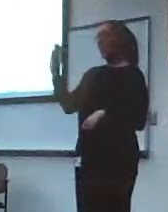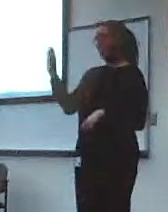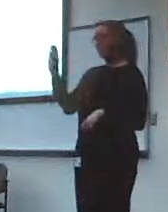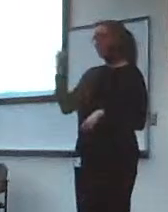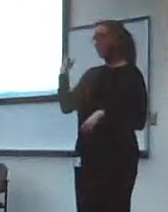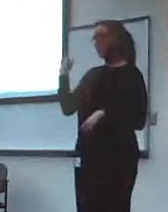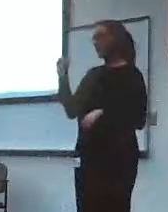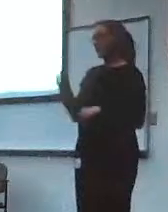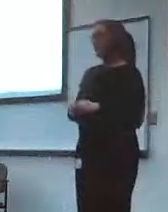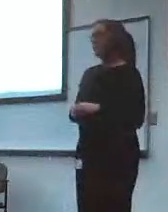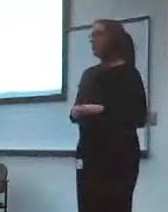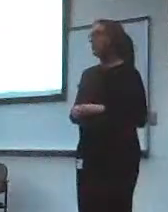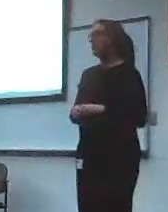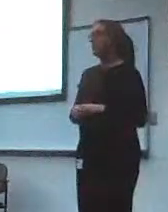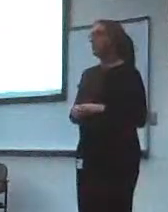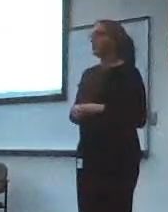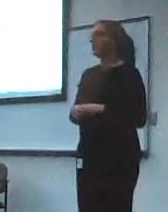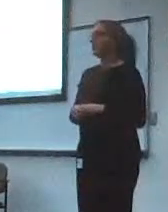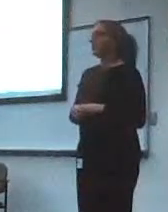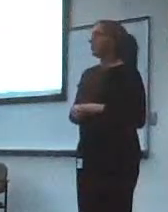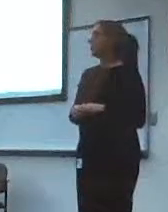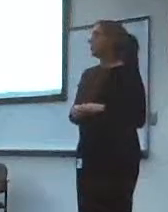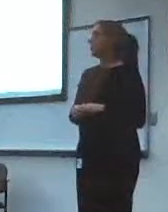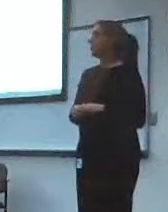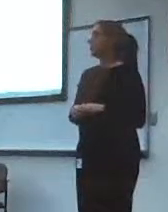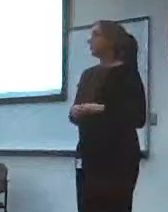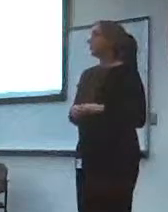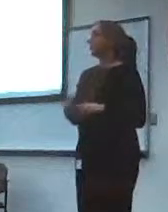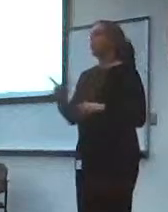slides here about jail, you can find on your Canvas.